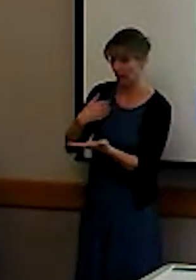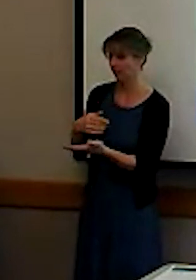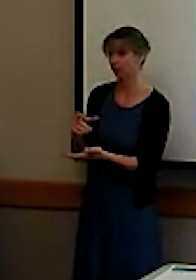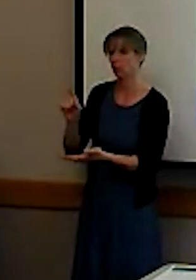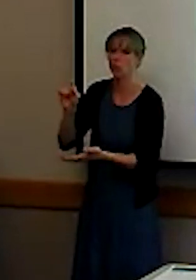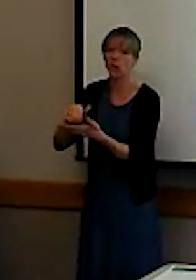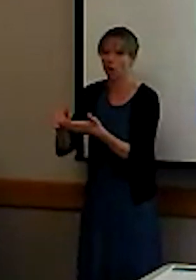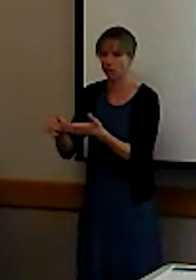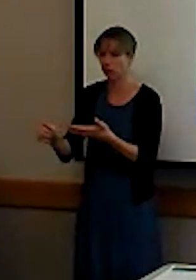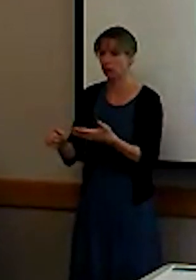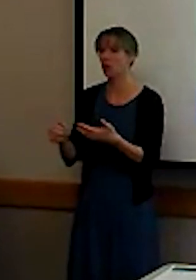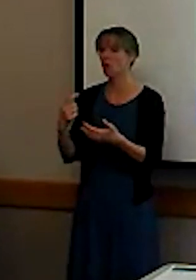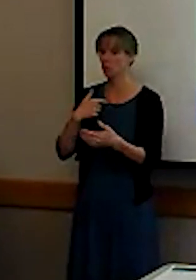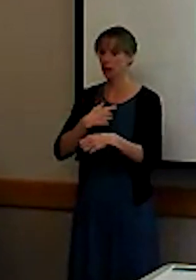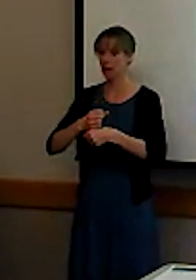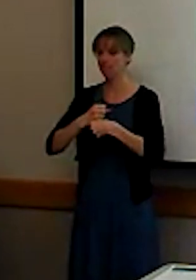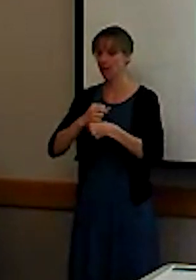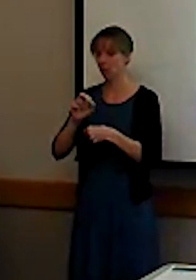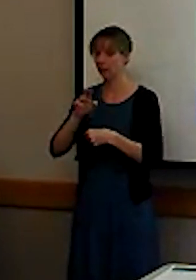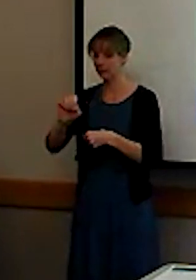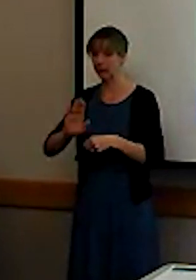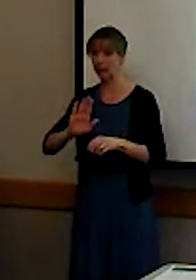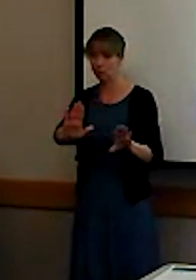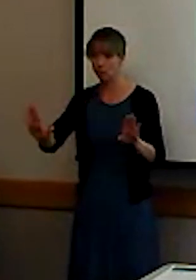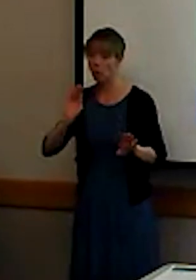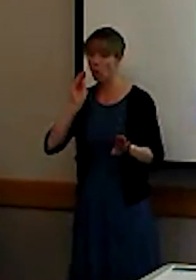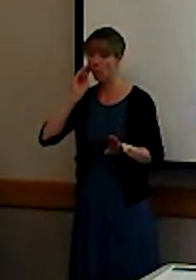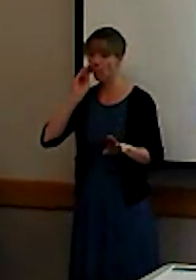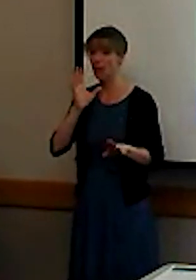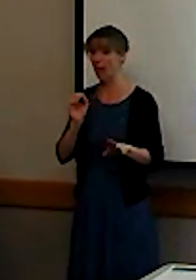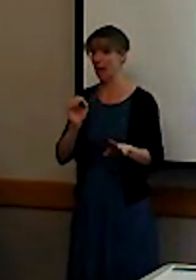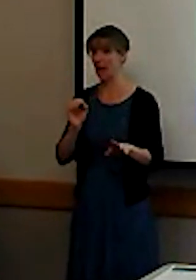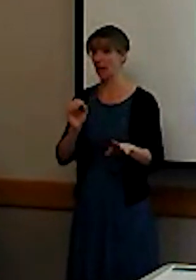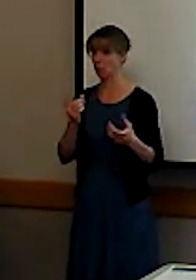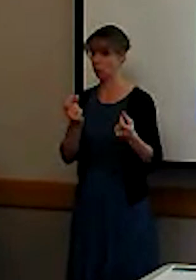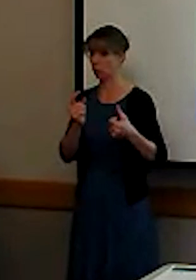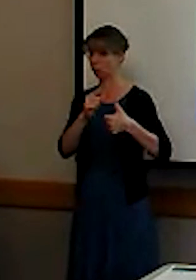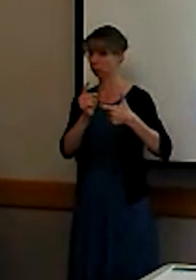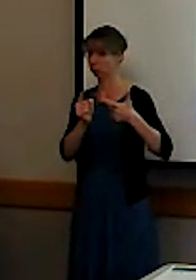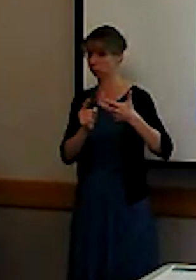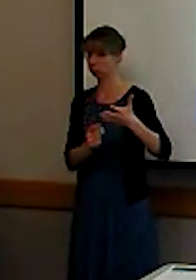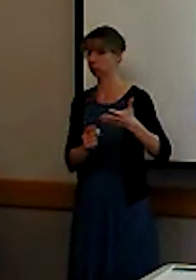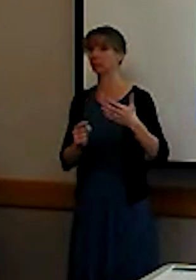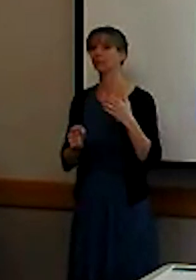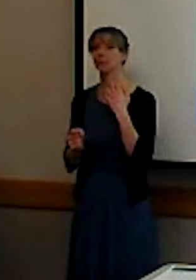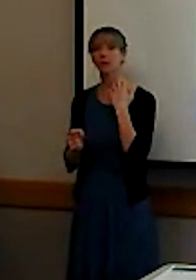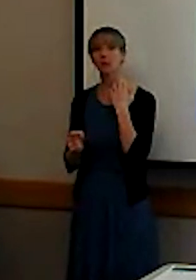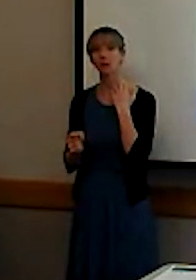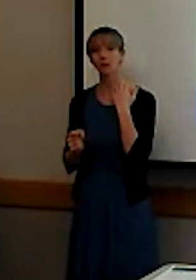$20. We're going to make this recipe at home. And this is what we're going to do. So